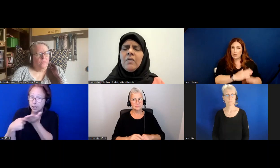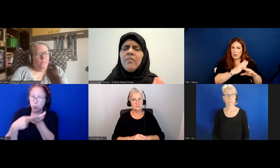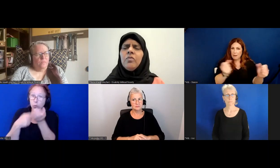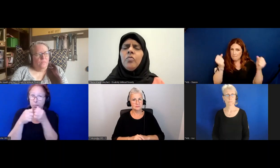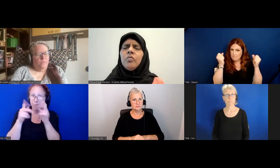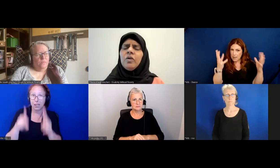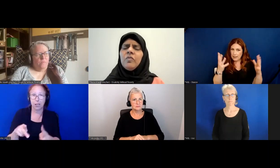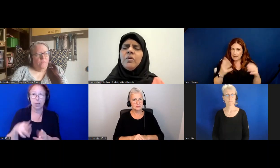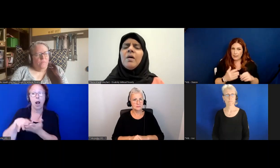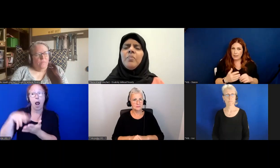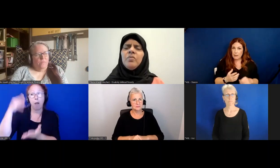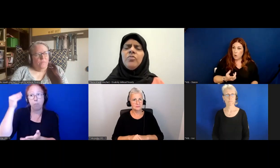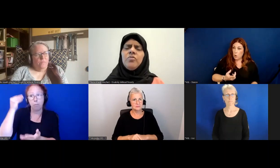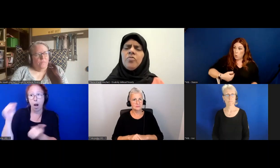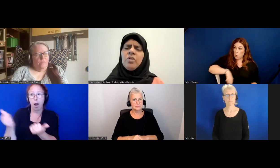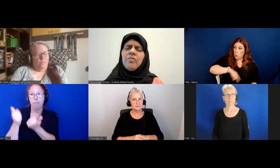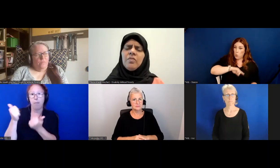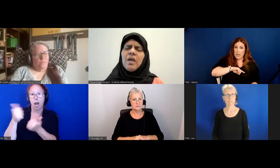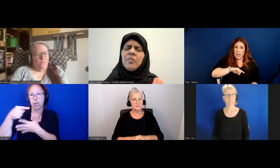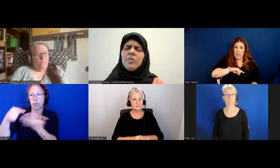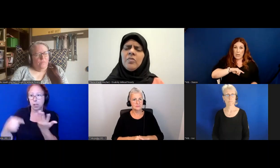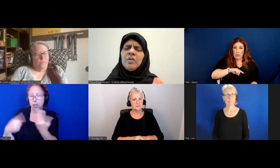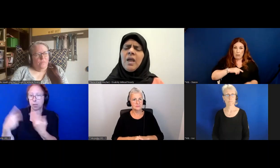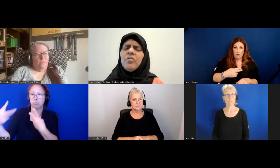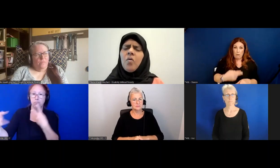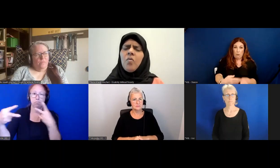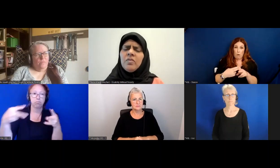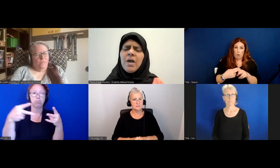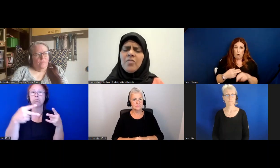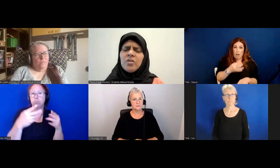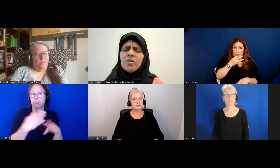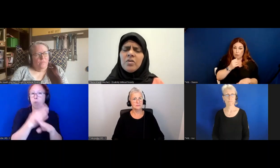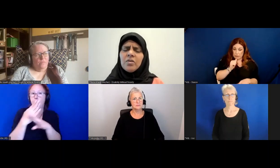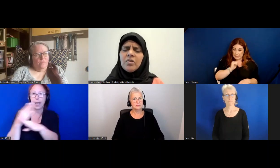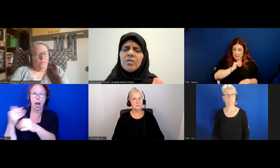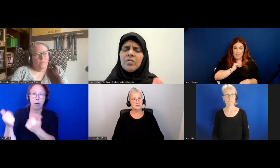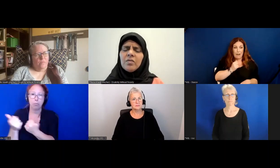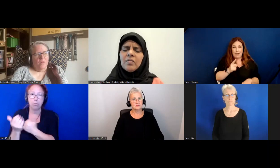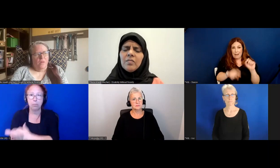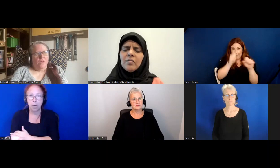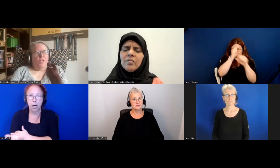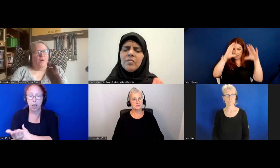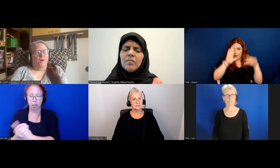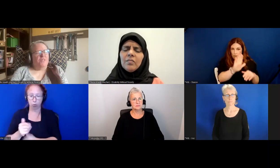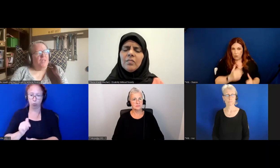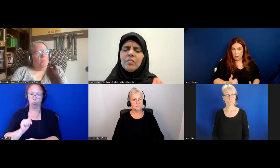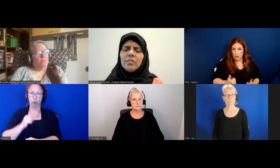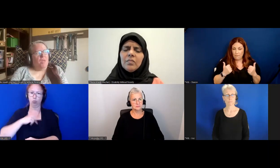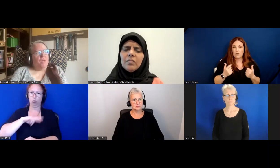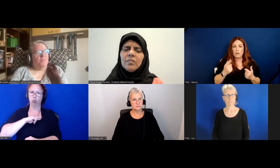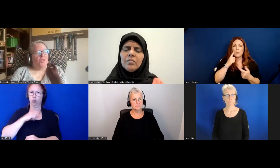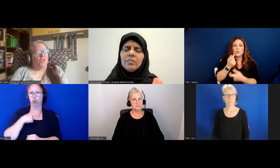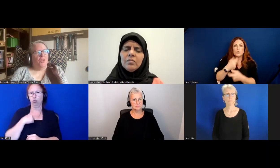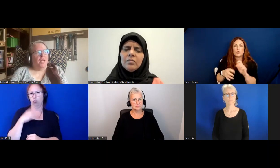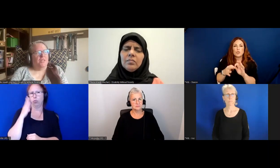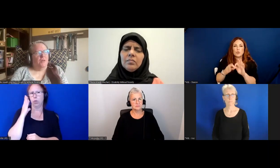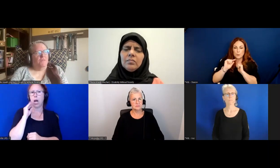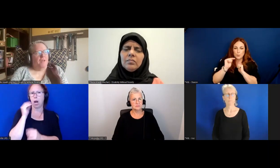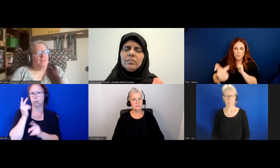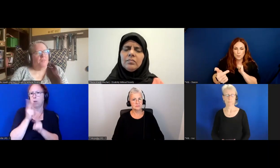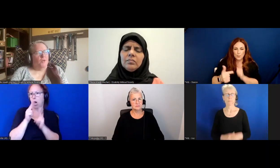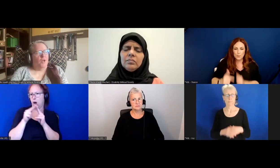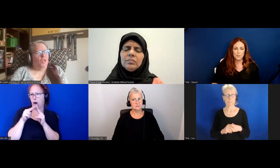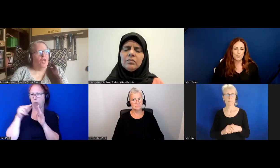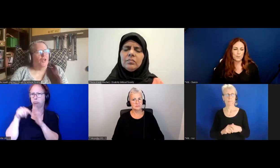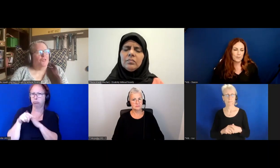even those of us that position ourselves as experts can't always imagine. I've seen a meme circulating